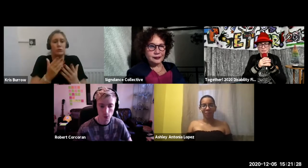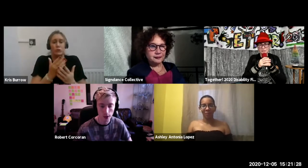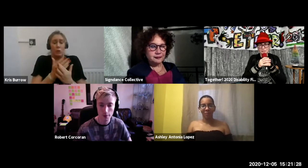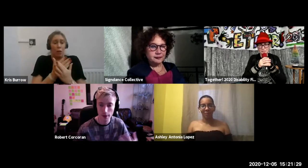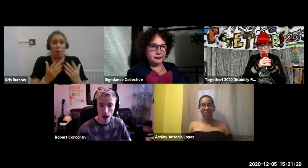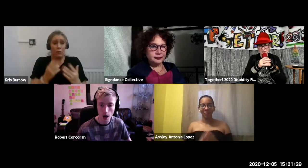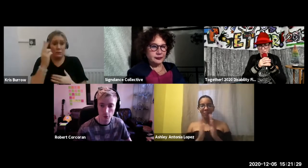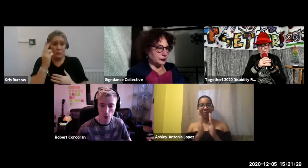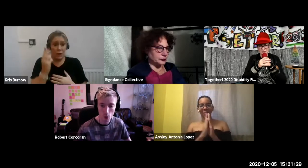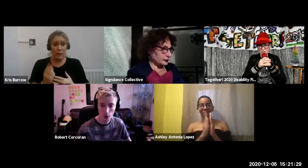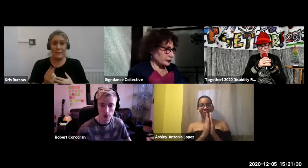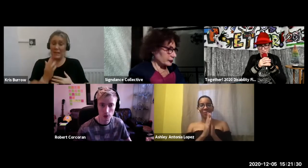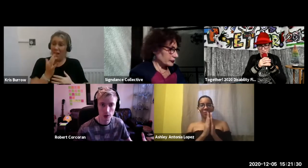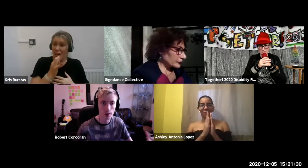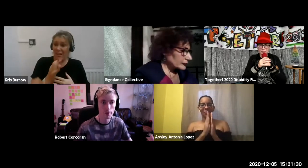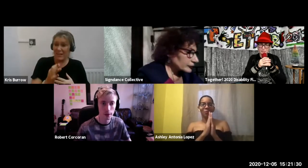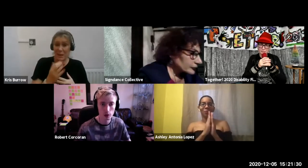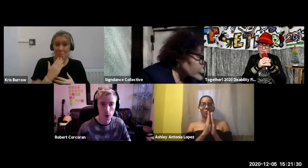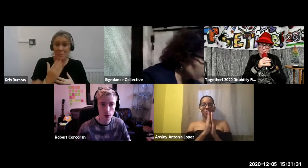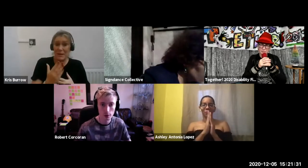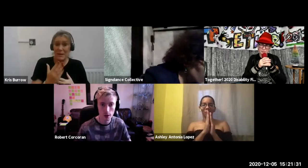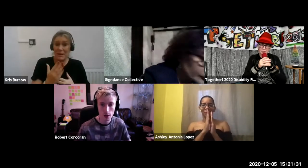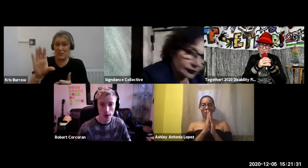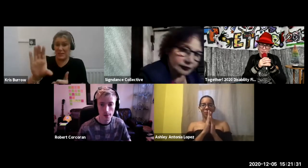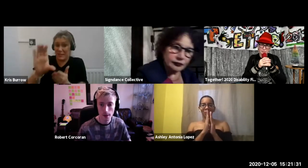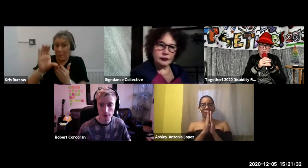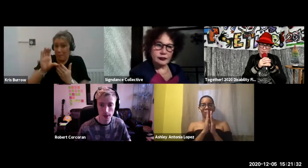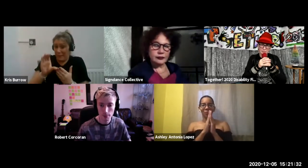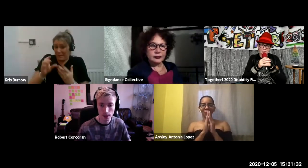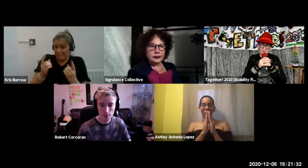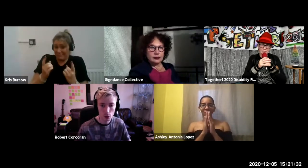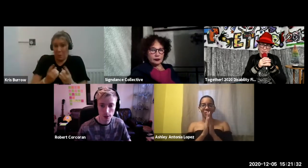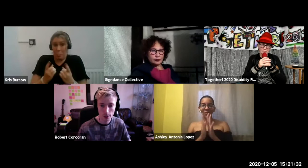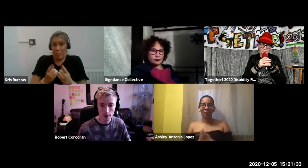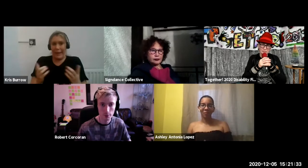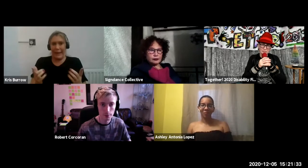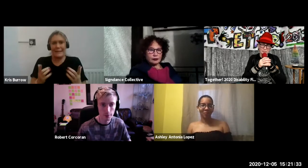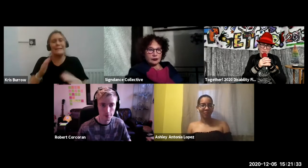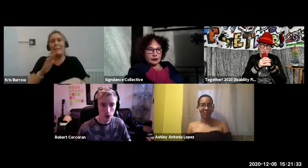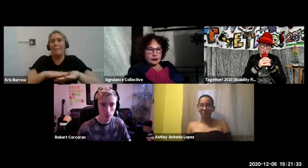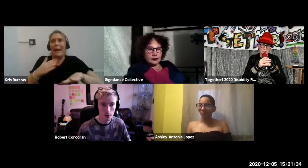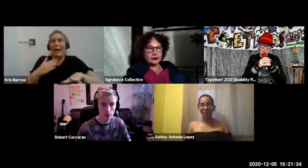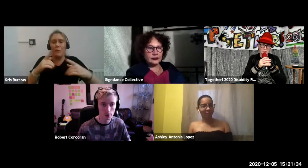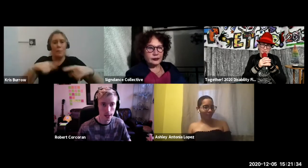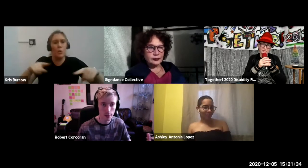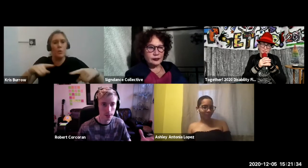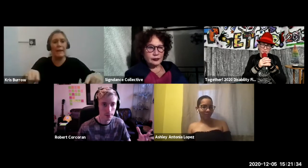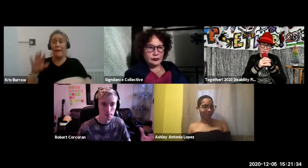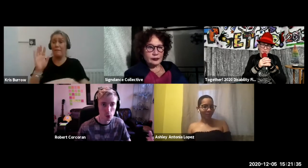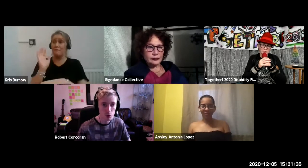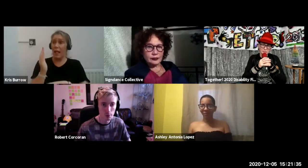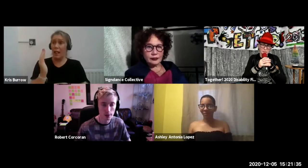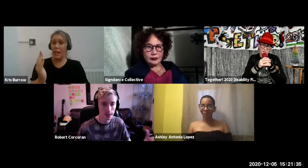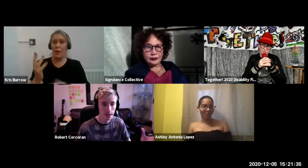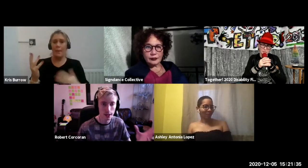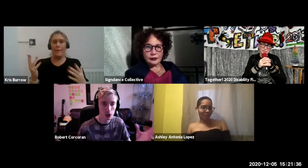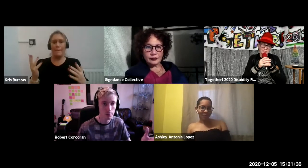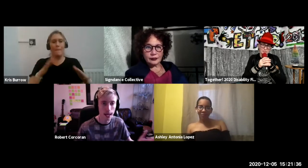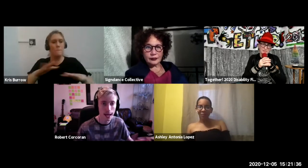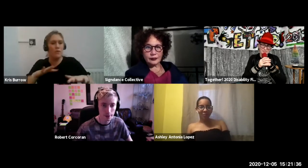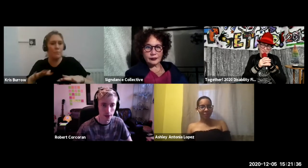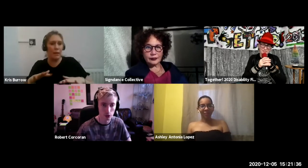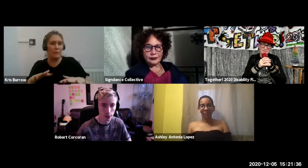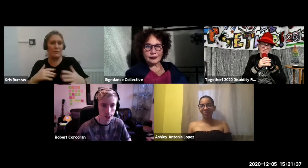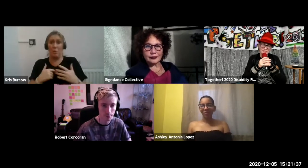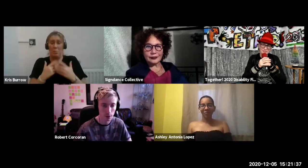submit whatever their art form was, just something to us. This may be music, this may be film, this may be movement. It could